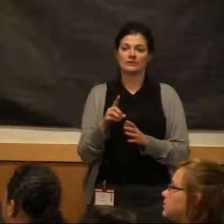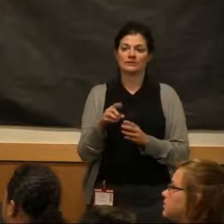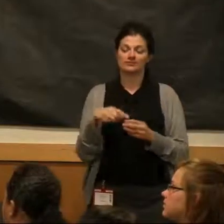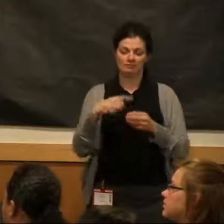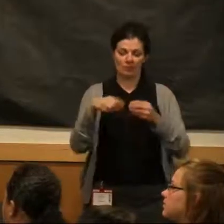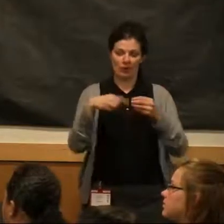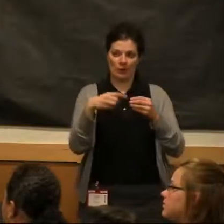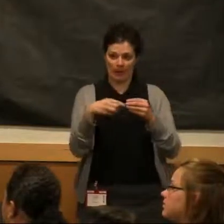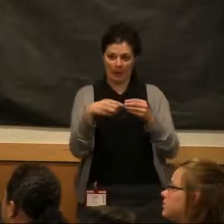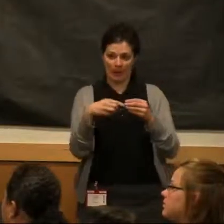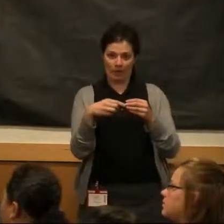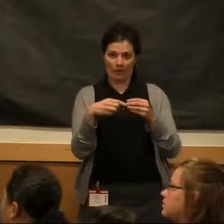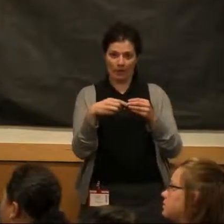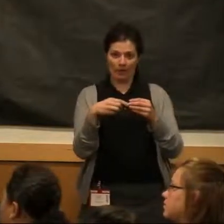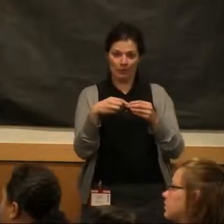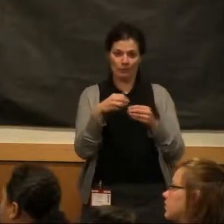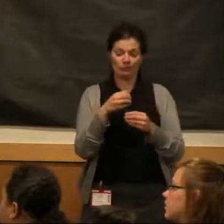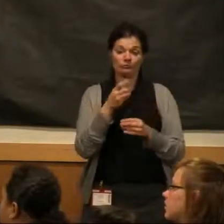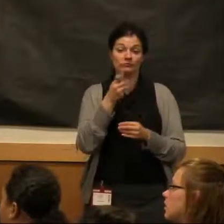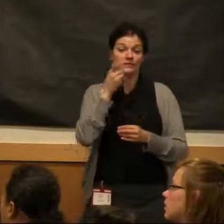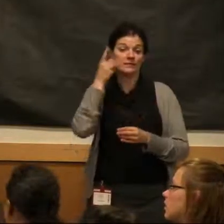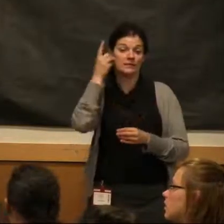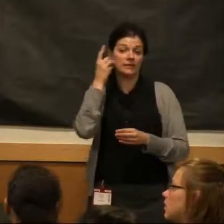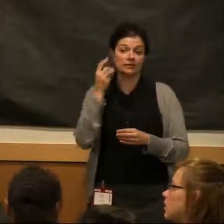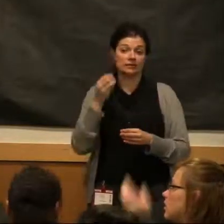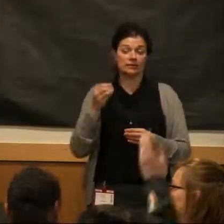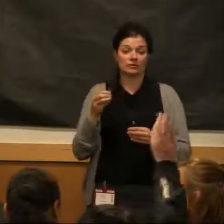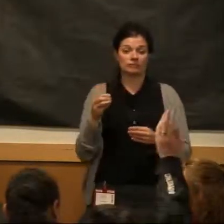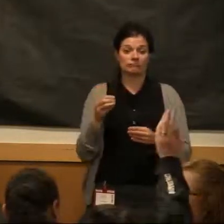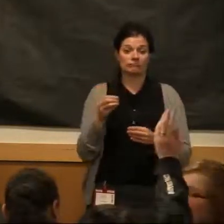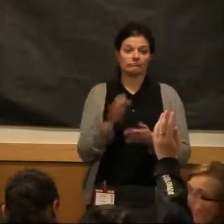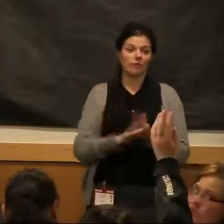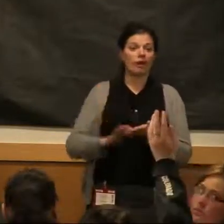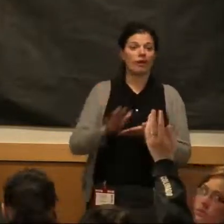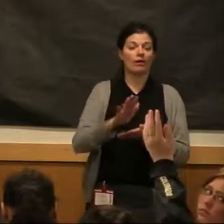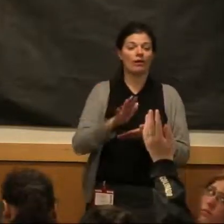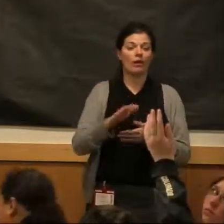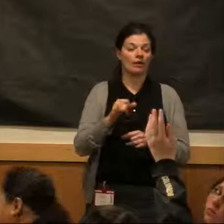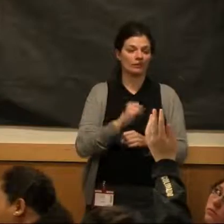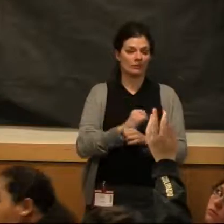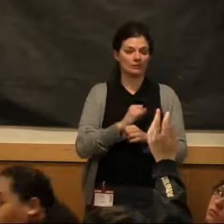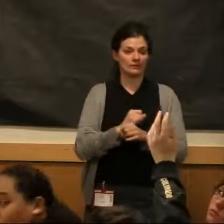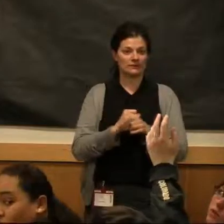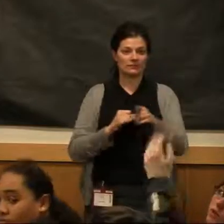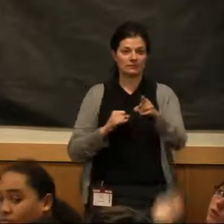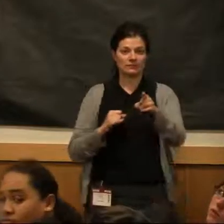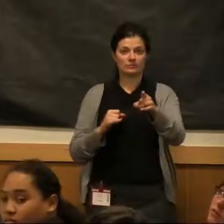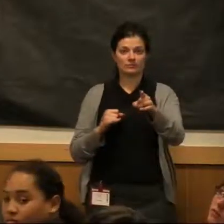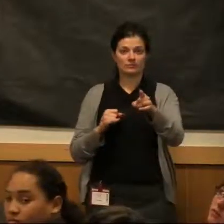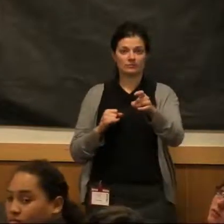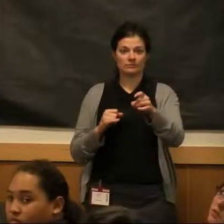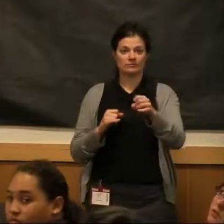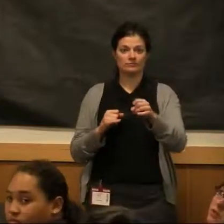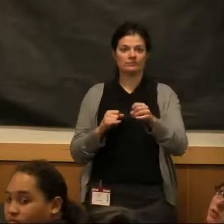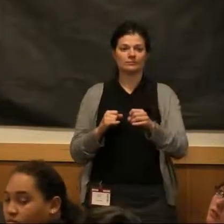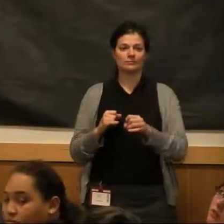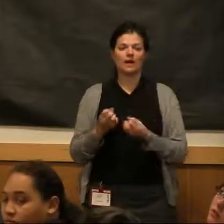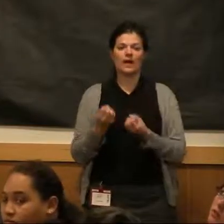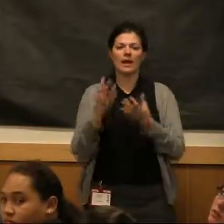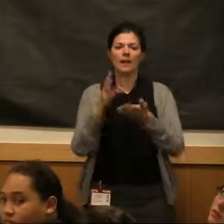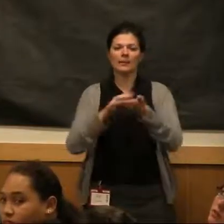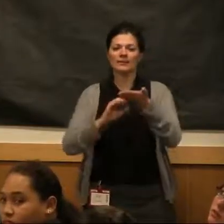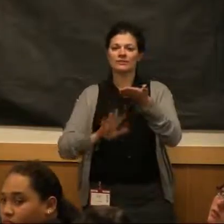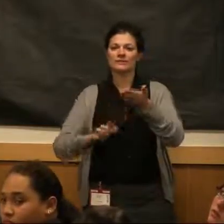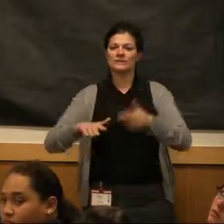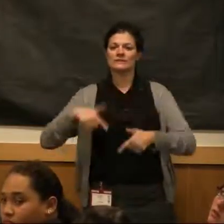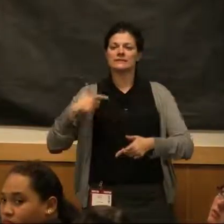Sure. At college campuses. Do any of you have questions regarding it? Yes. Kenneth. About how many